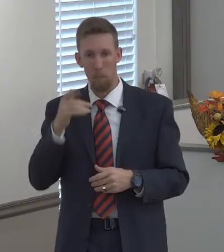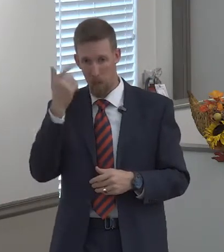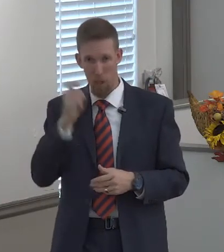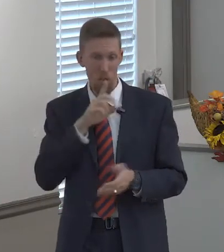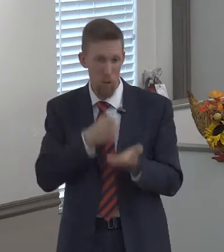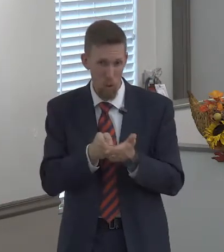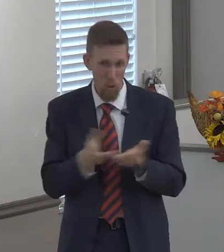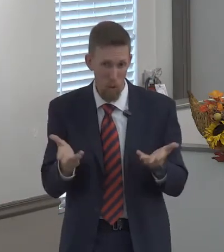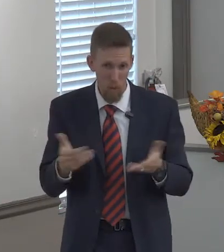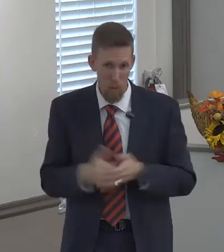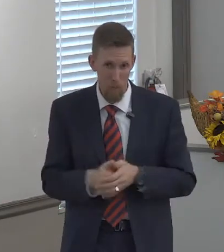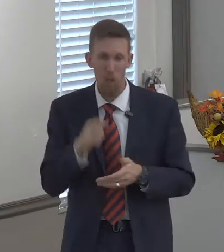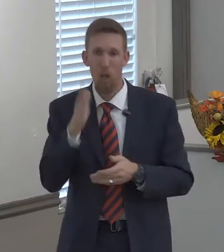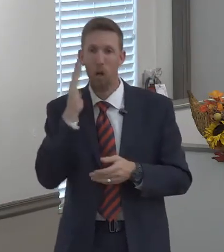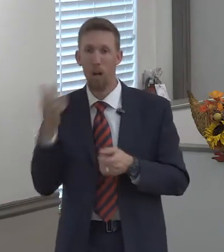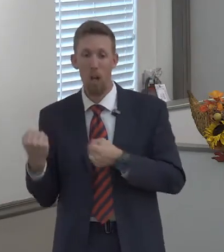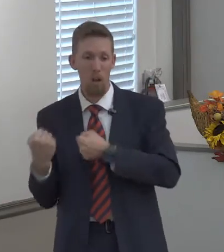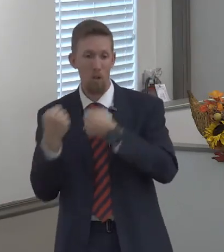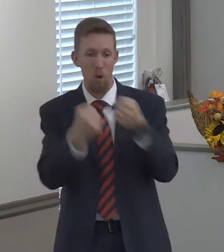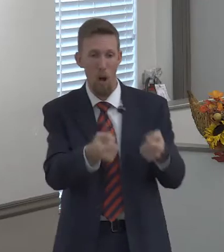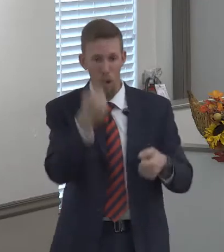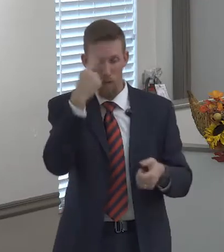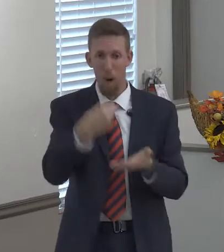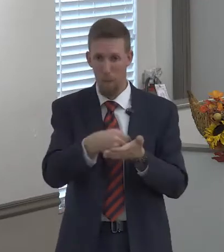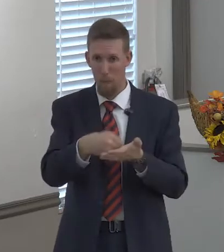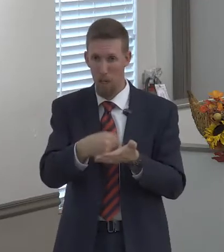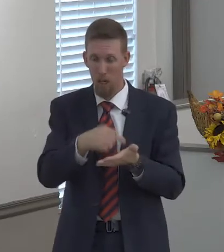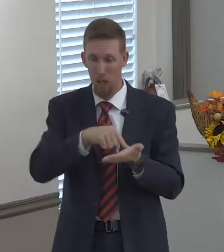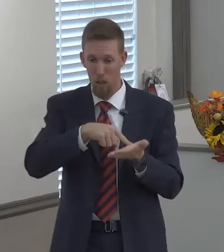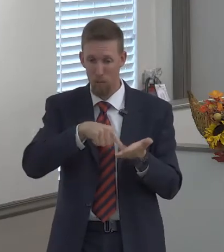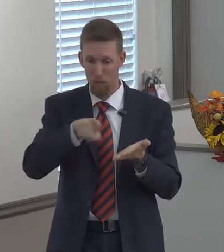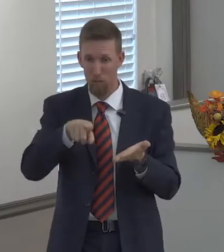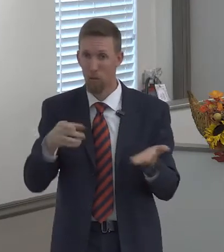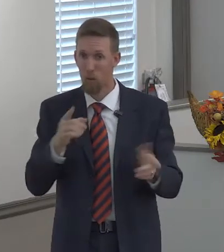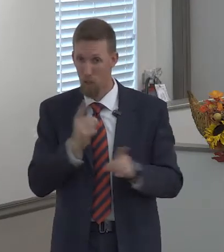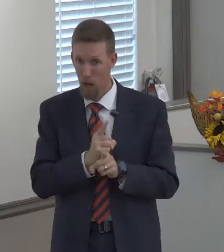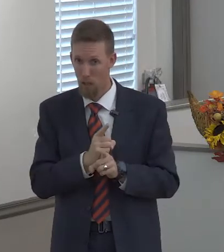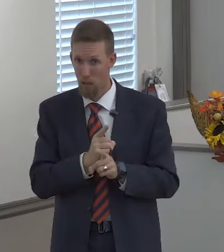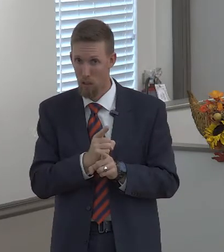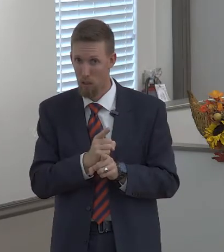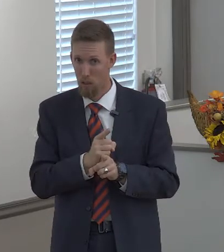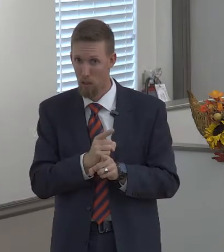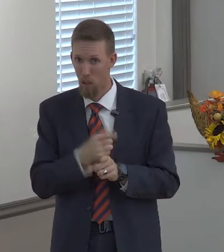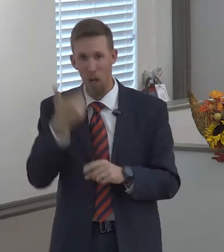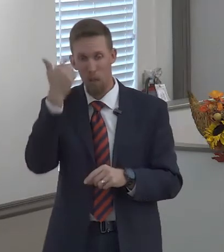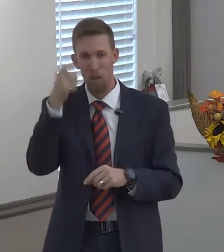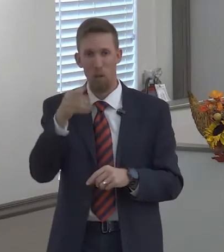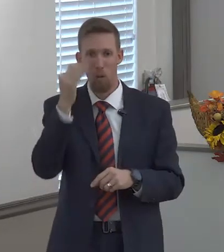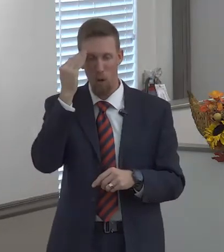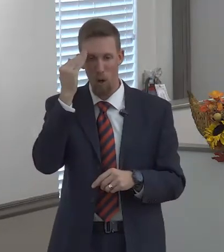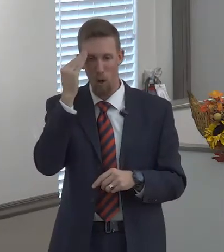We're there if it's convenient for us to be there many times, let's face it. I've told